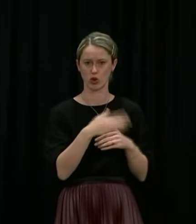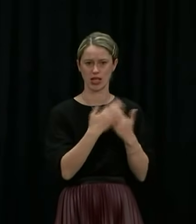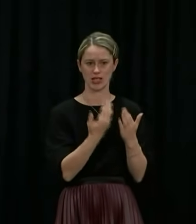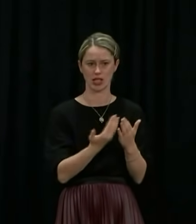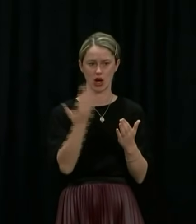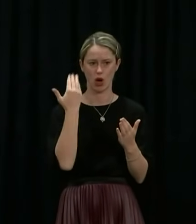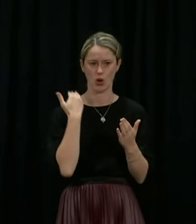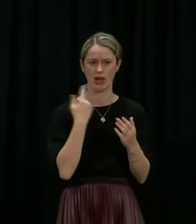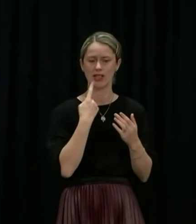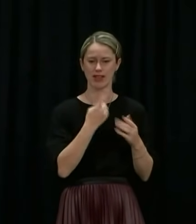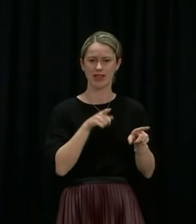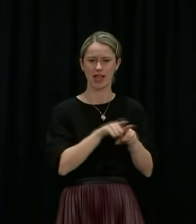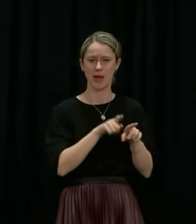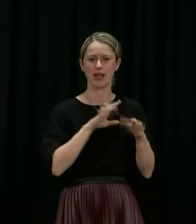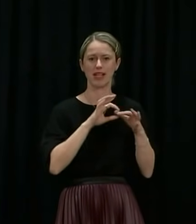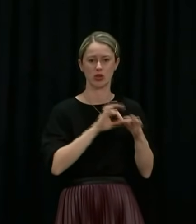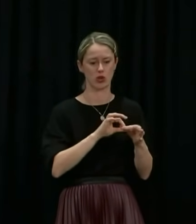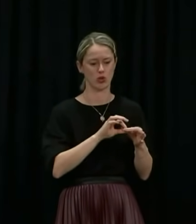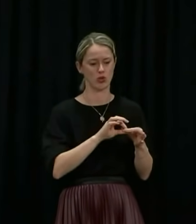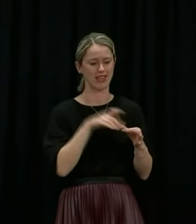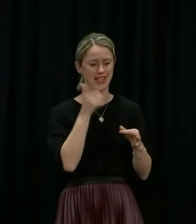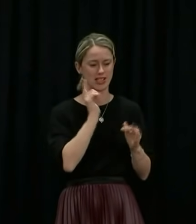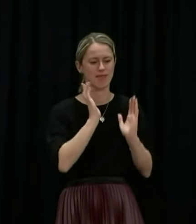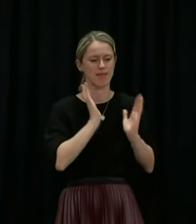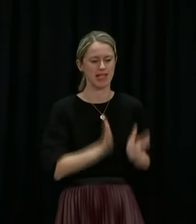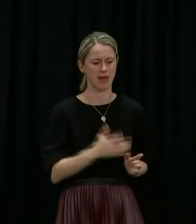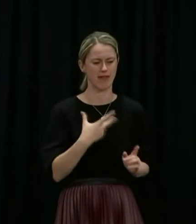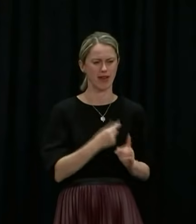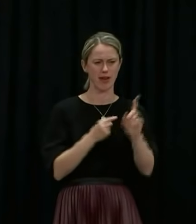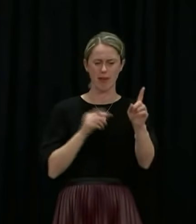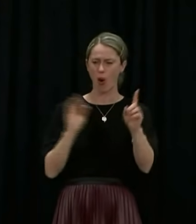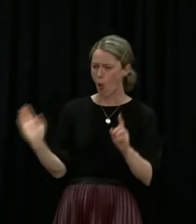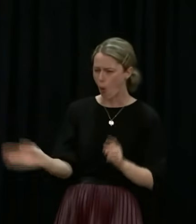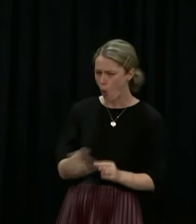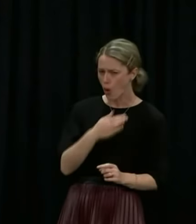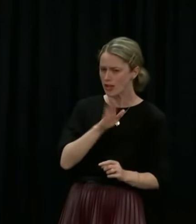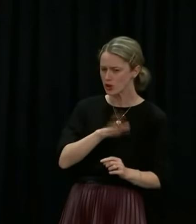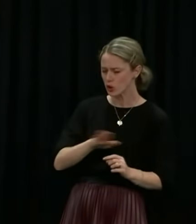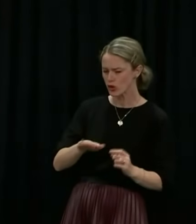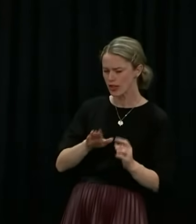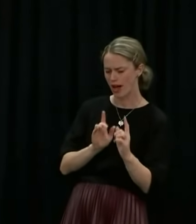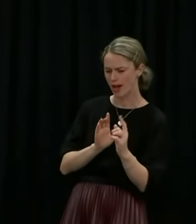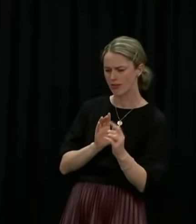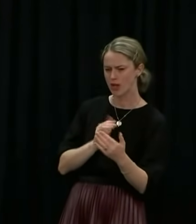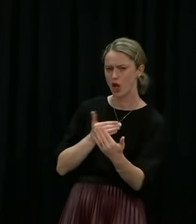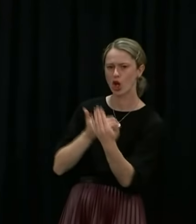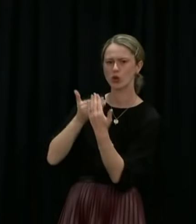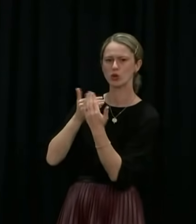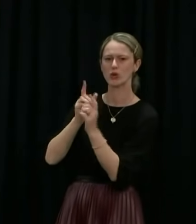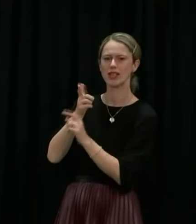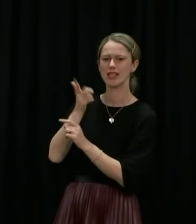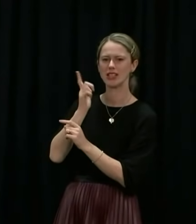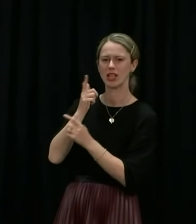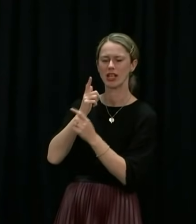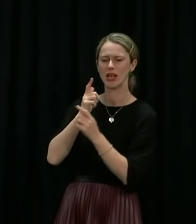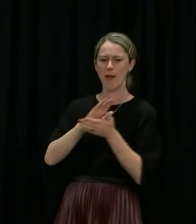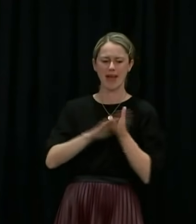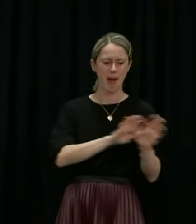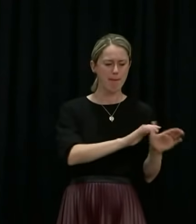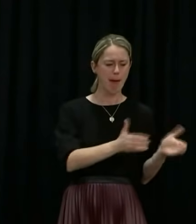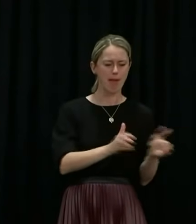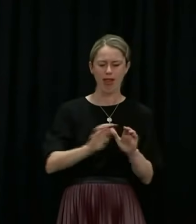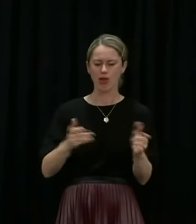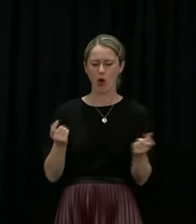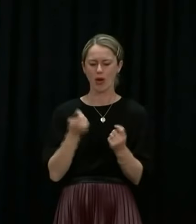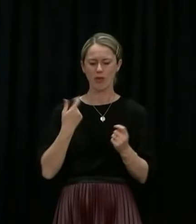ago with the vaccine announcement. The fact that all of the children are contacts proves that the bubble of 10 is